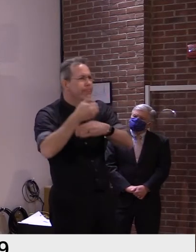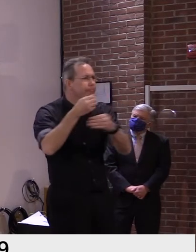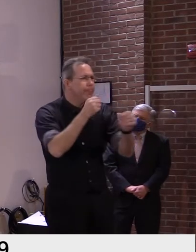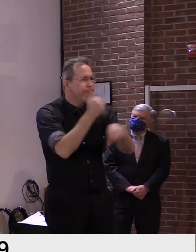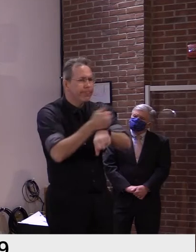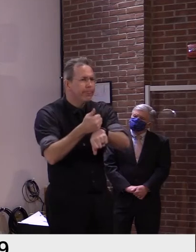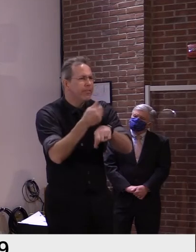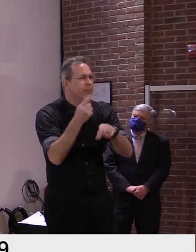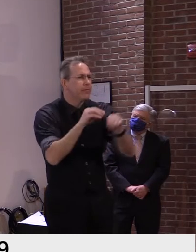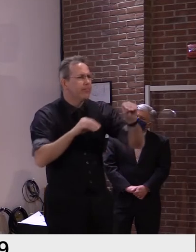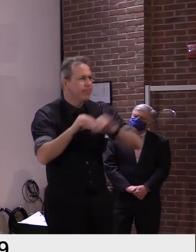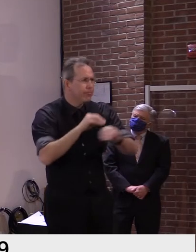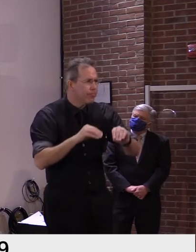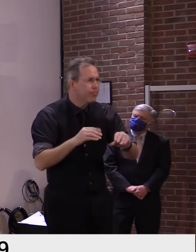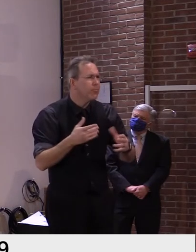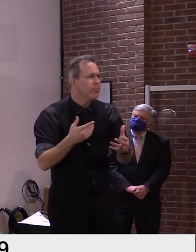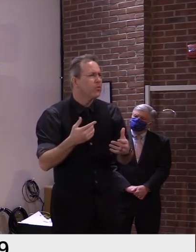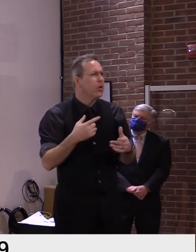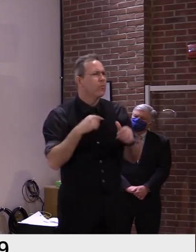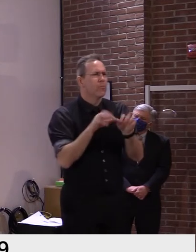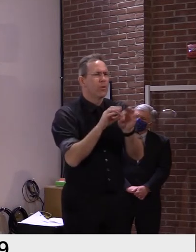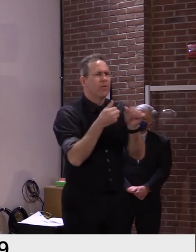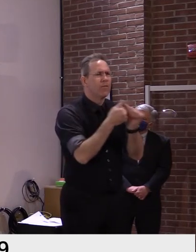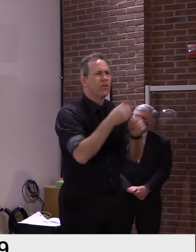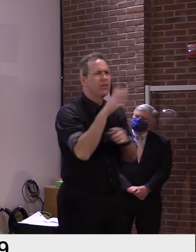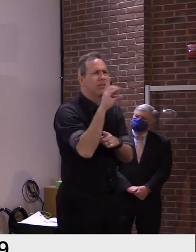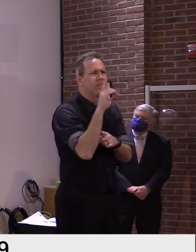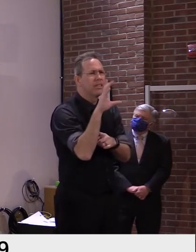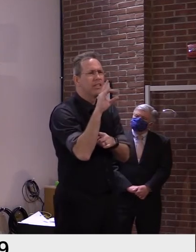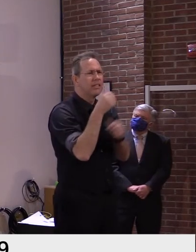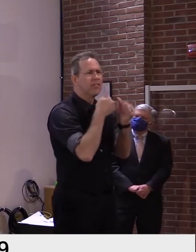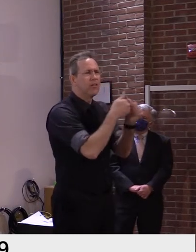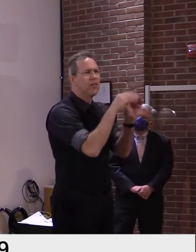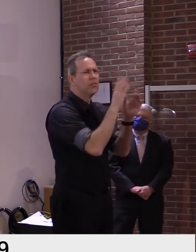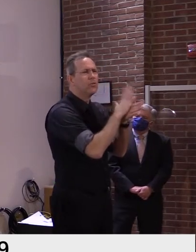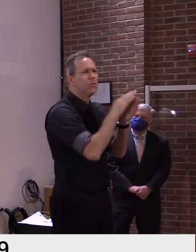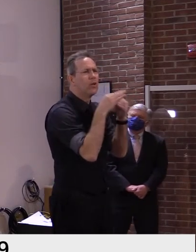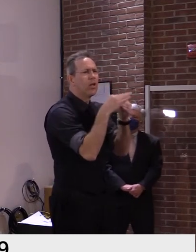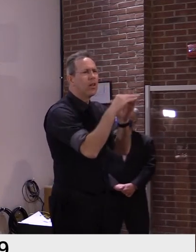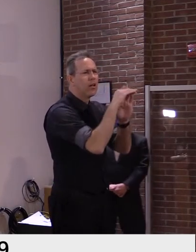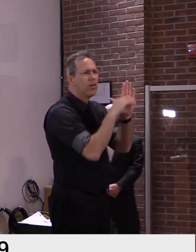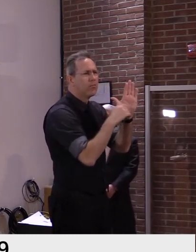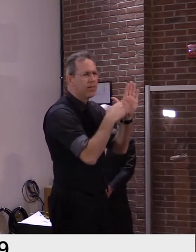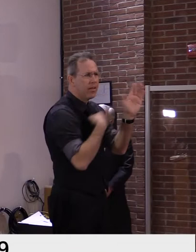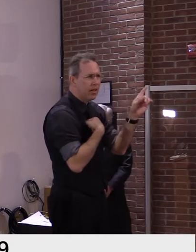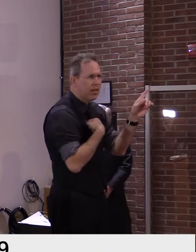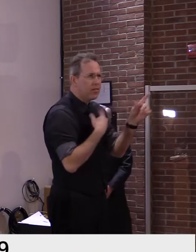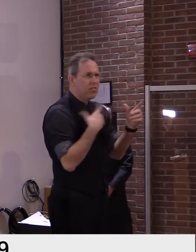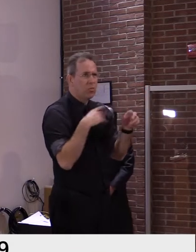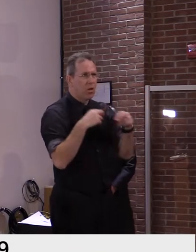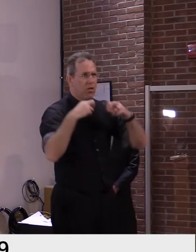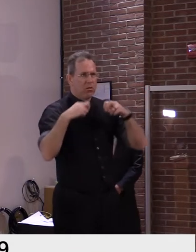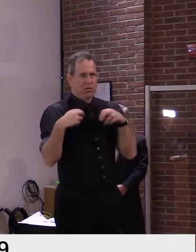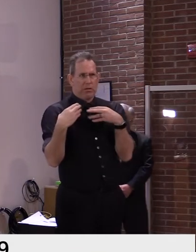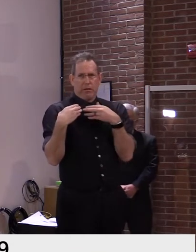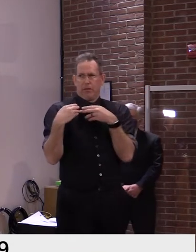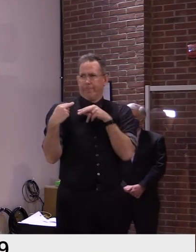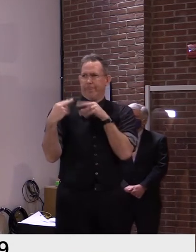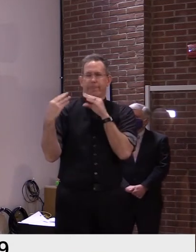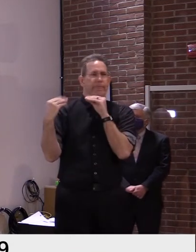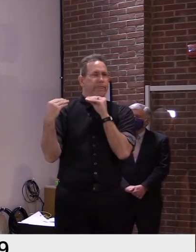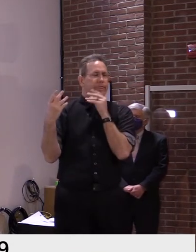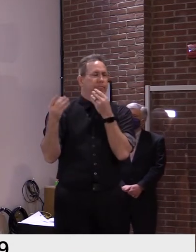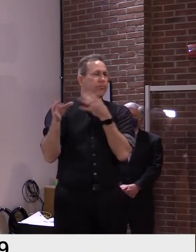to be releasing. But they said, if you can't accomplish that between students, do all you can to do that